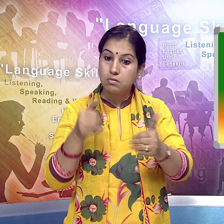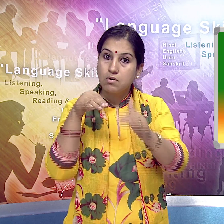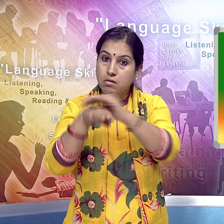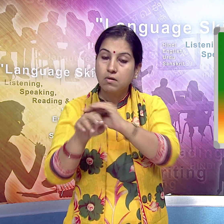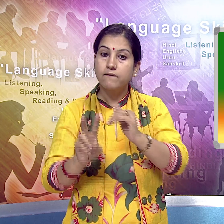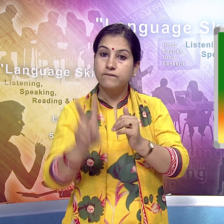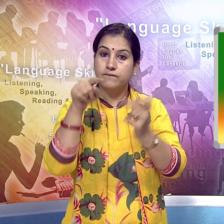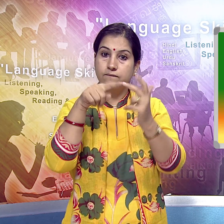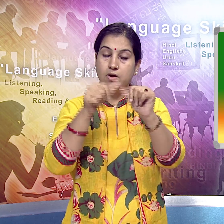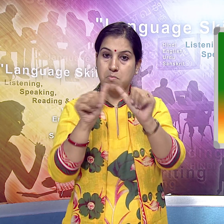A.